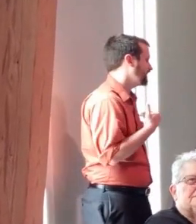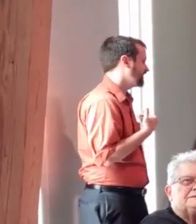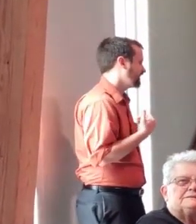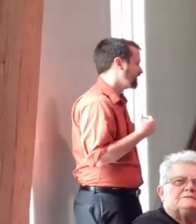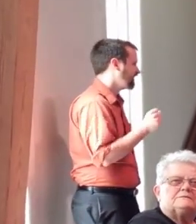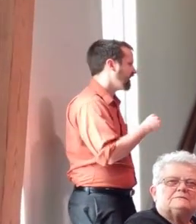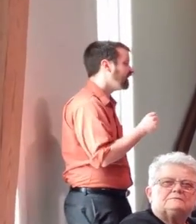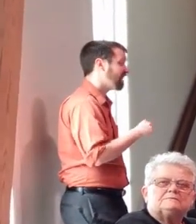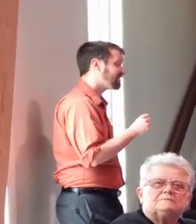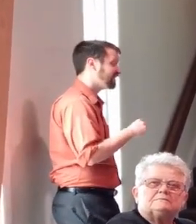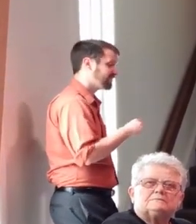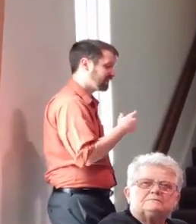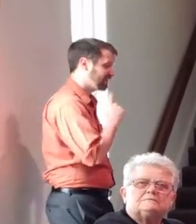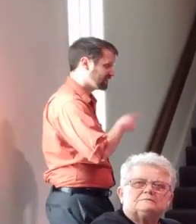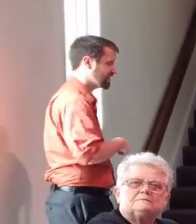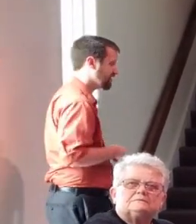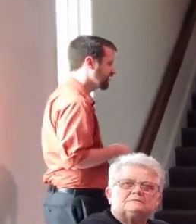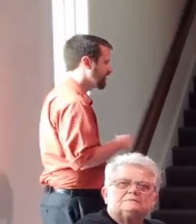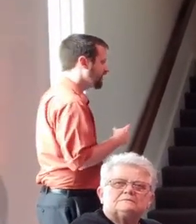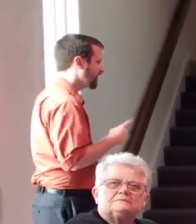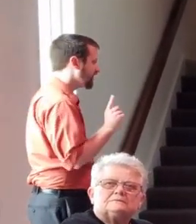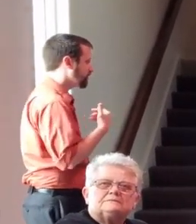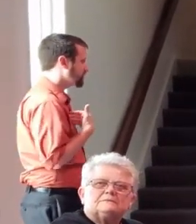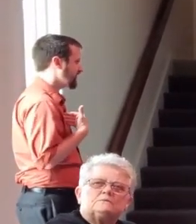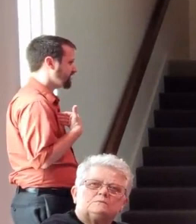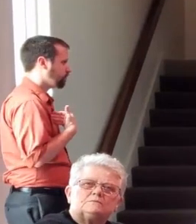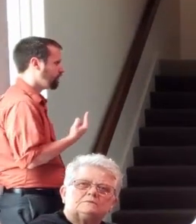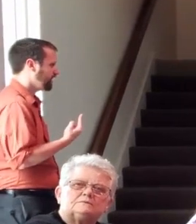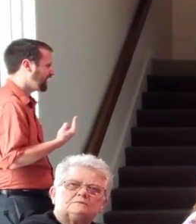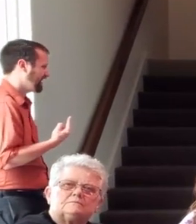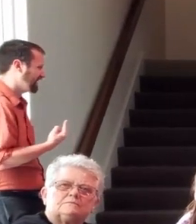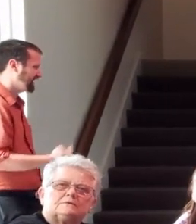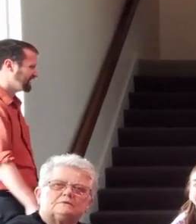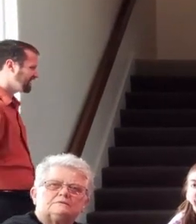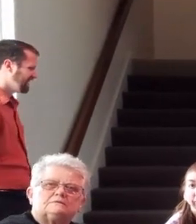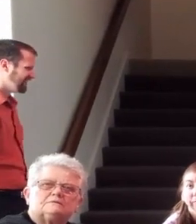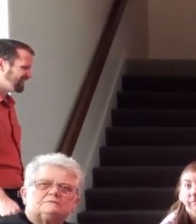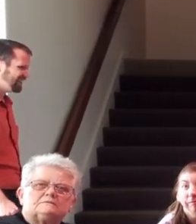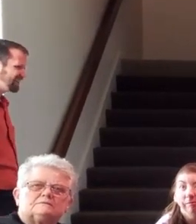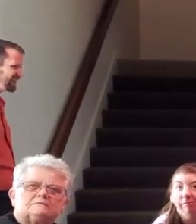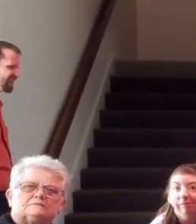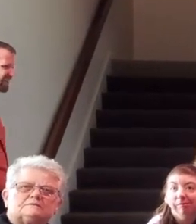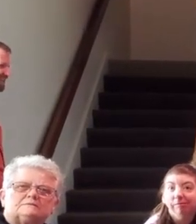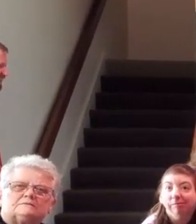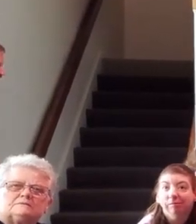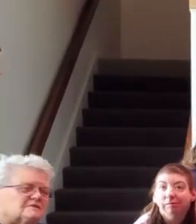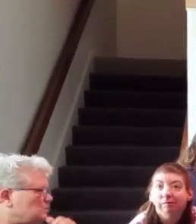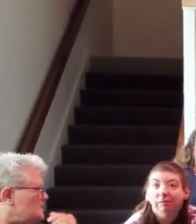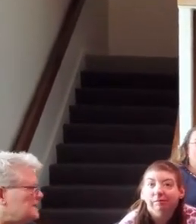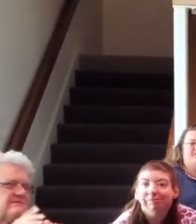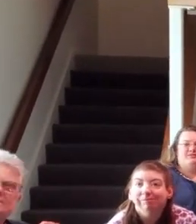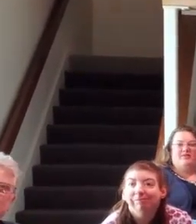You alone deserve our praise. Together we will sing your name, and all